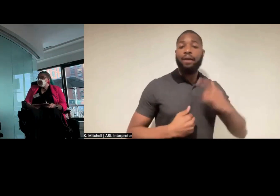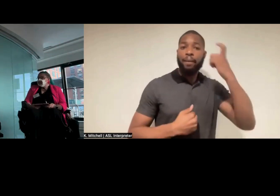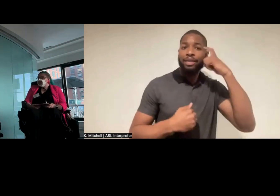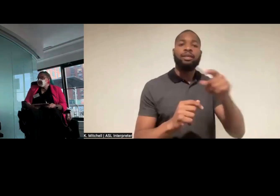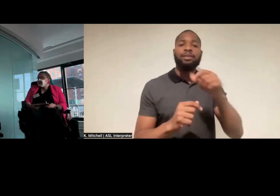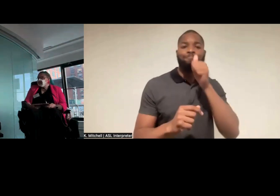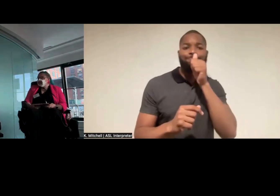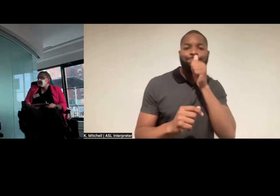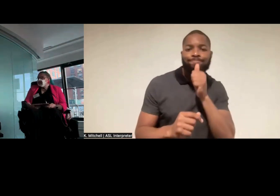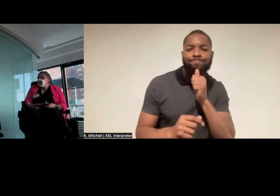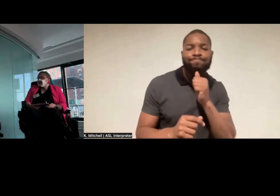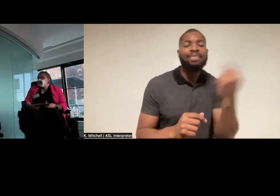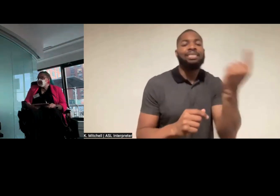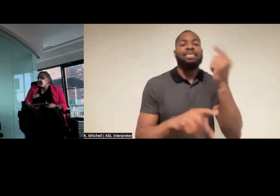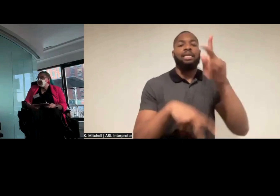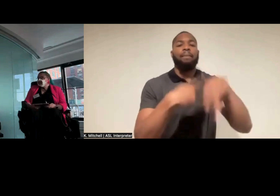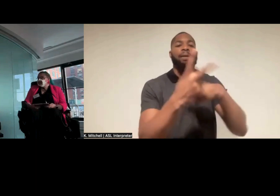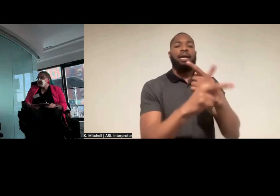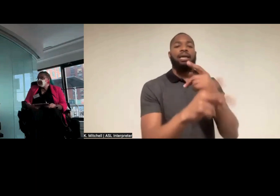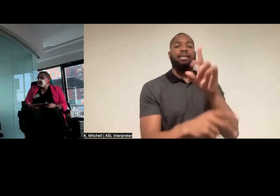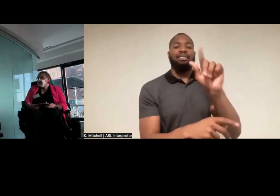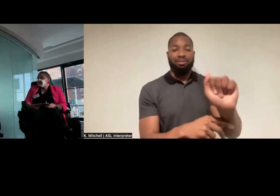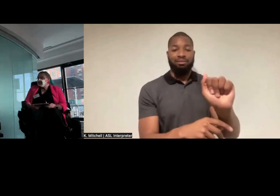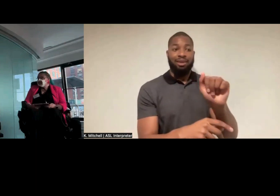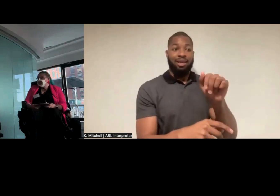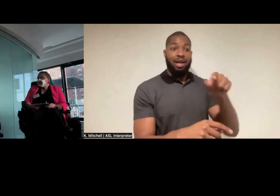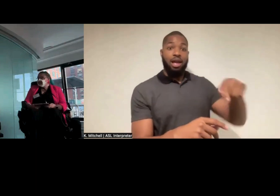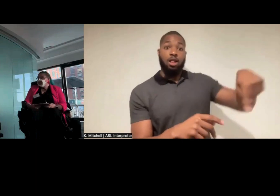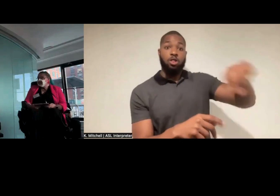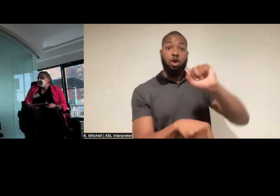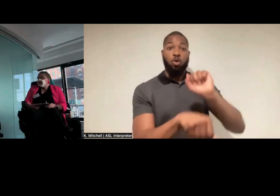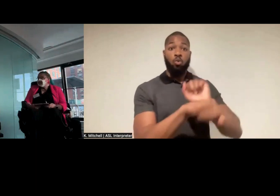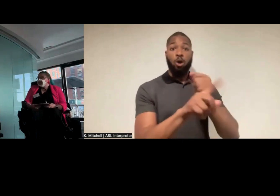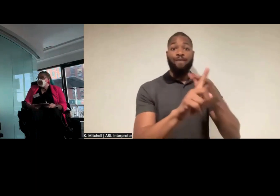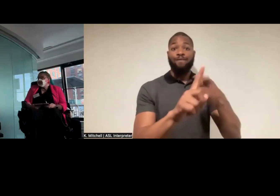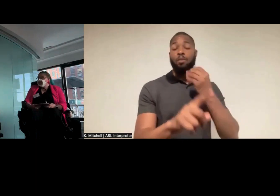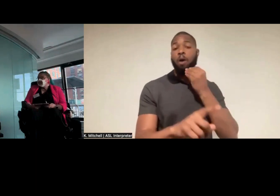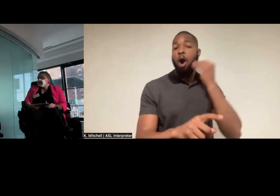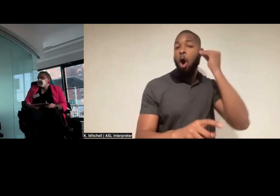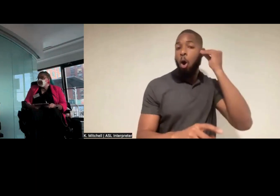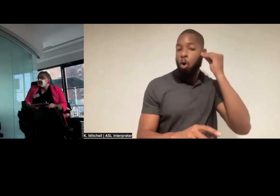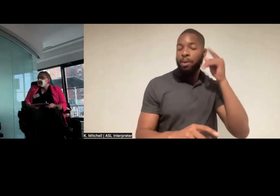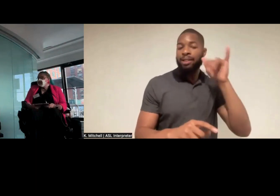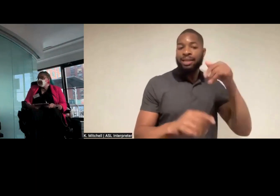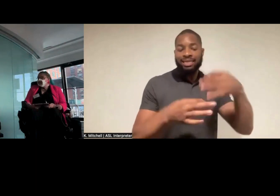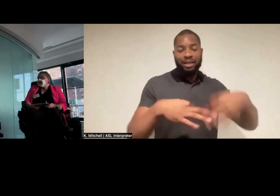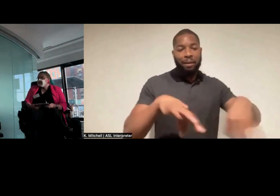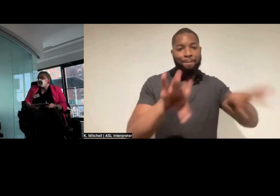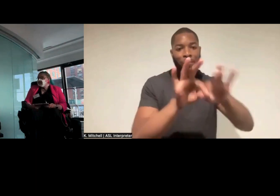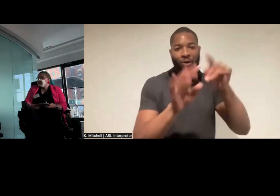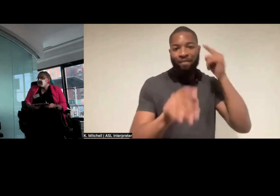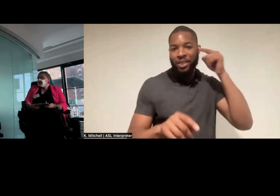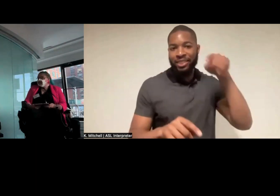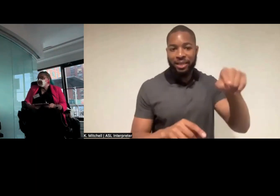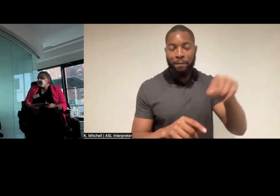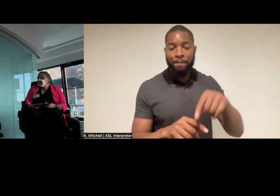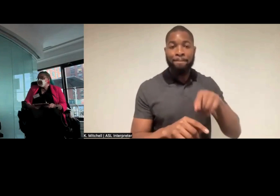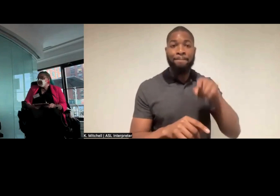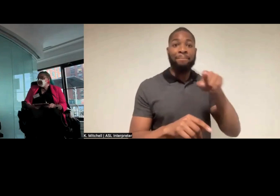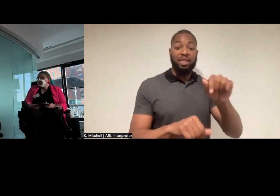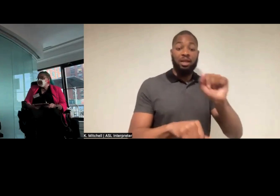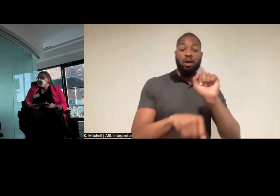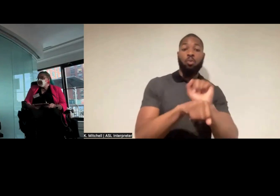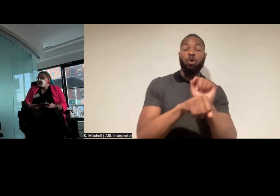disability, and working from home is a huge deal. Being able to be in a safe environment is great for their mental health. And now